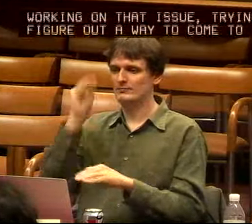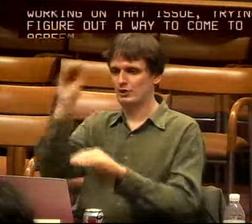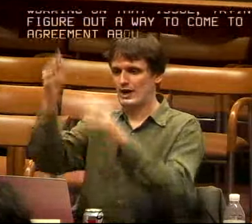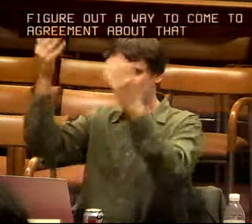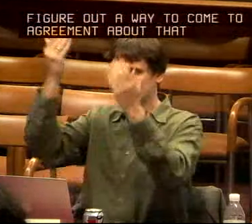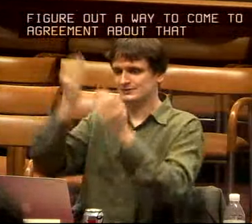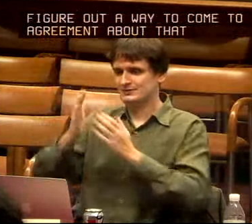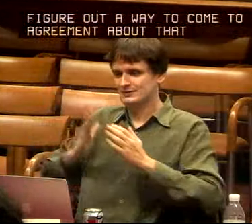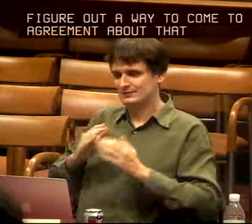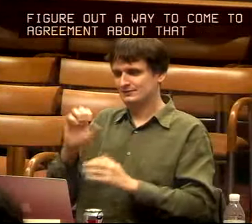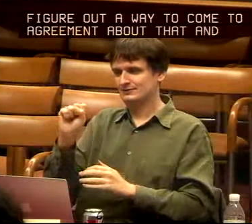have at this time.